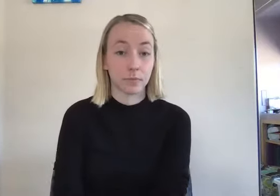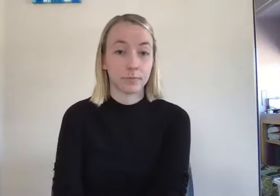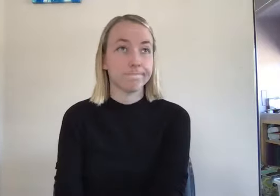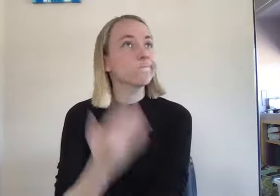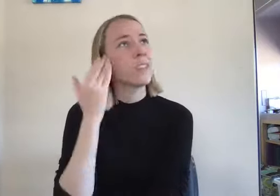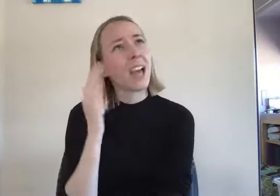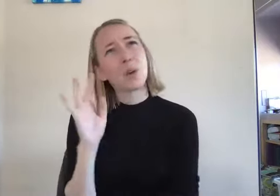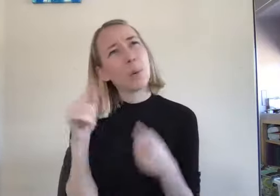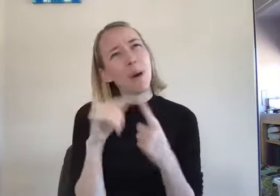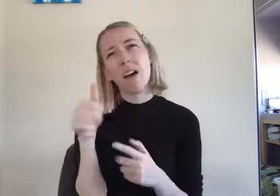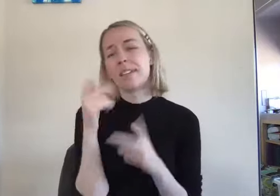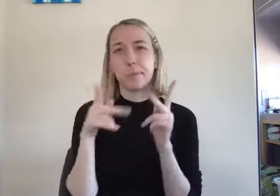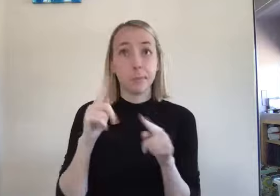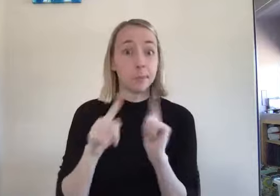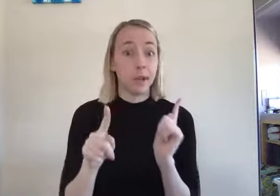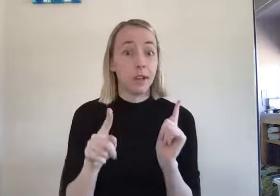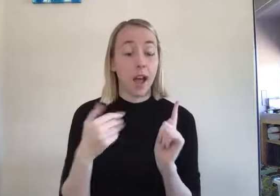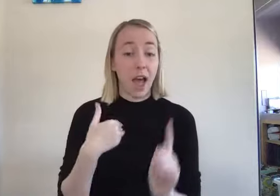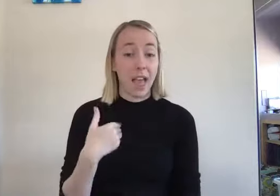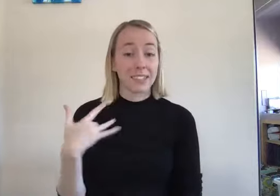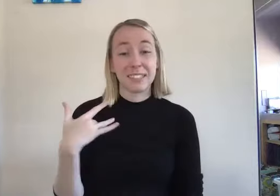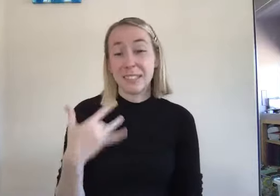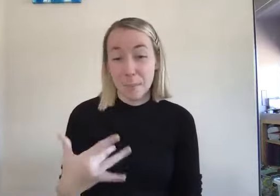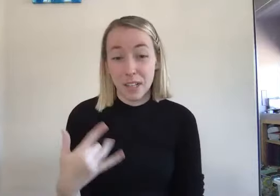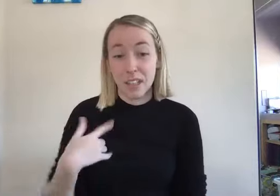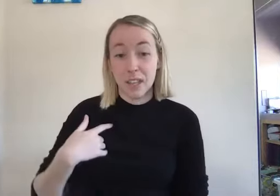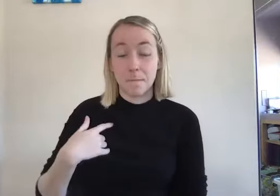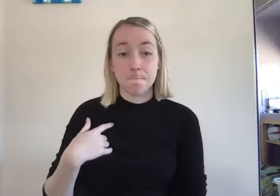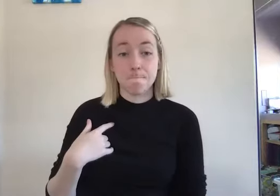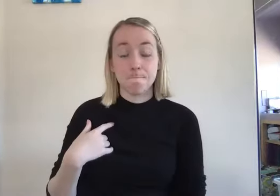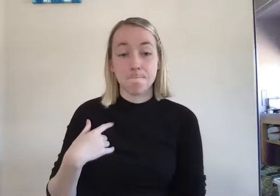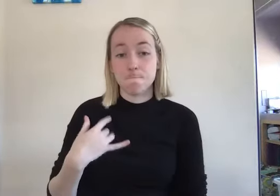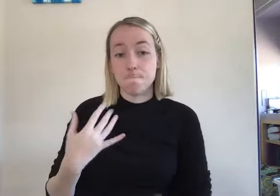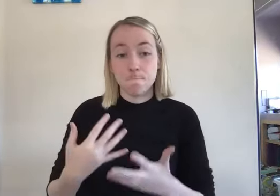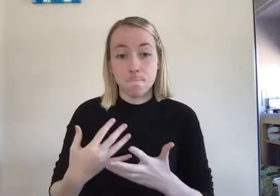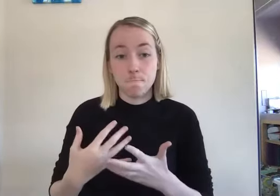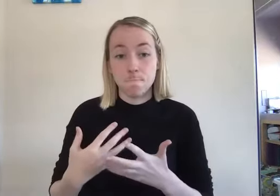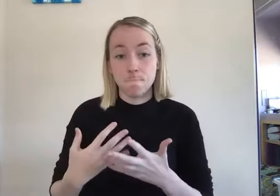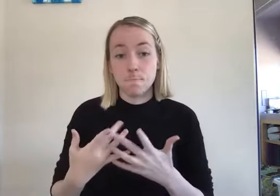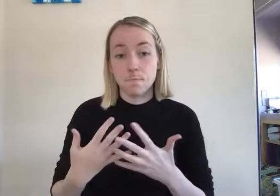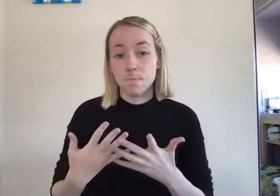And I don't know about anybody else, but I had this tendency to throw silence. In